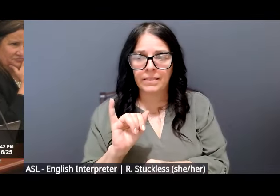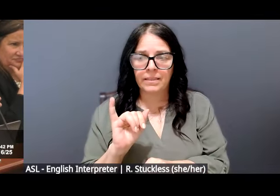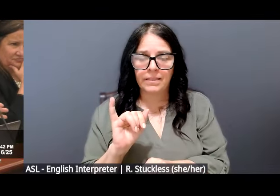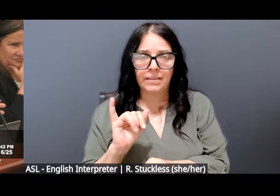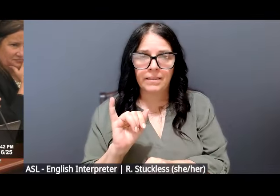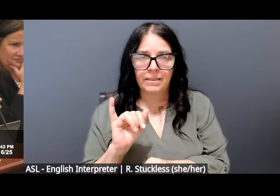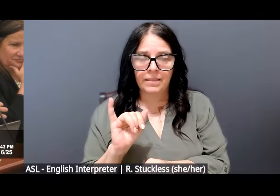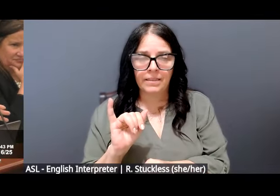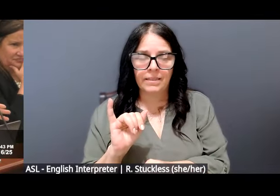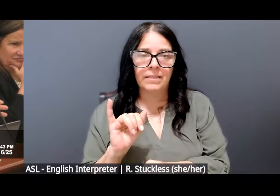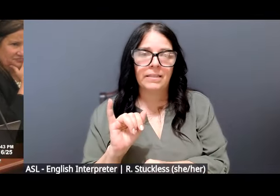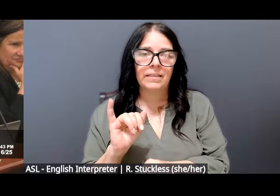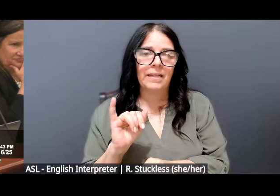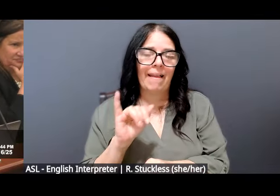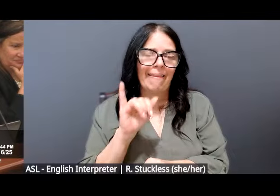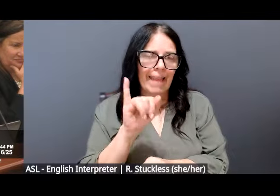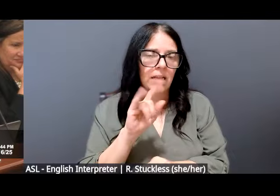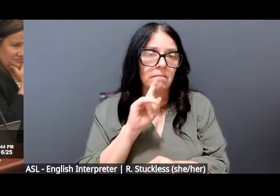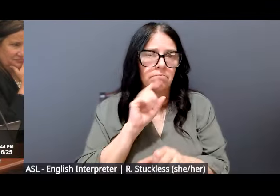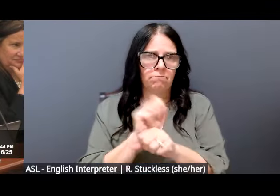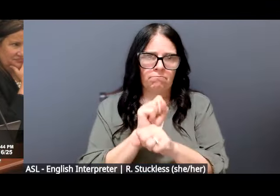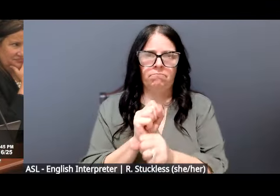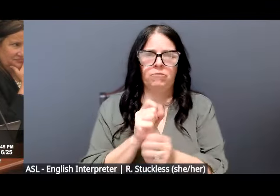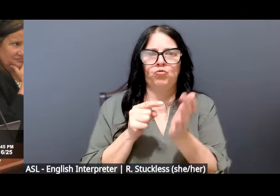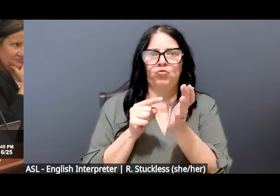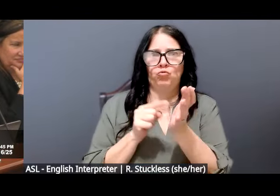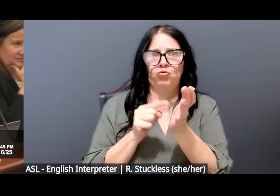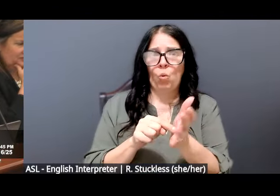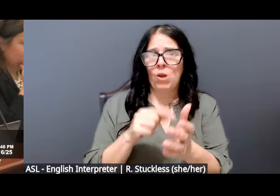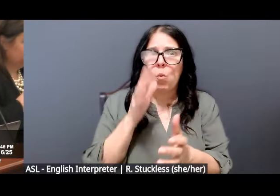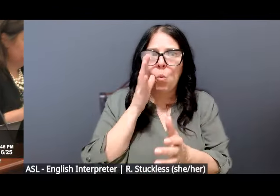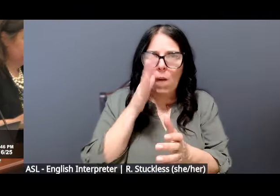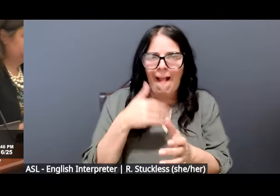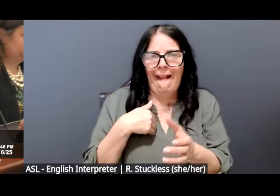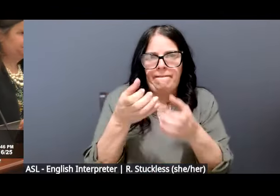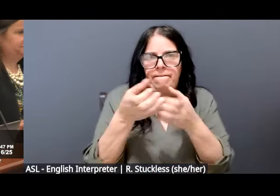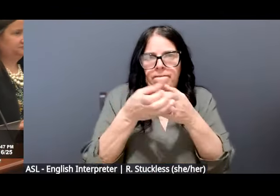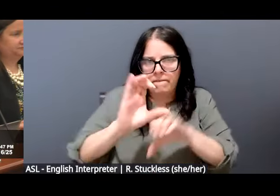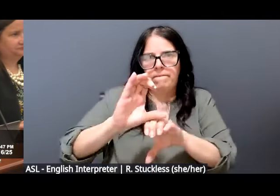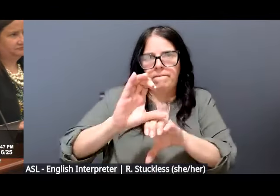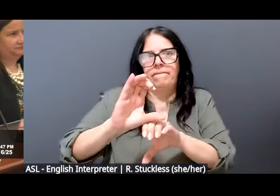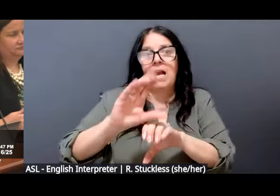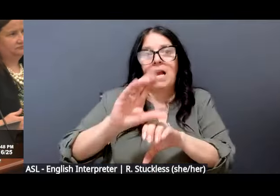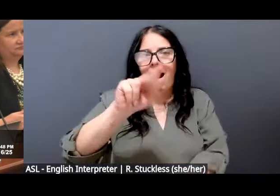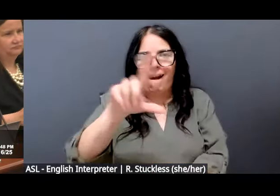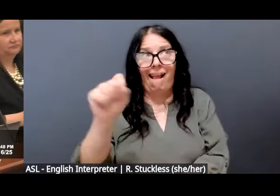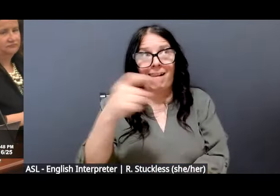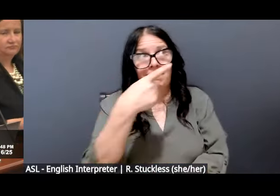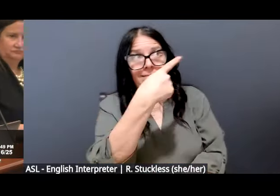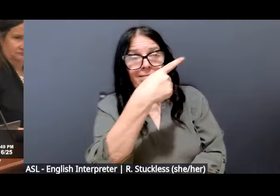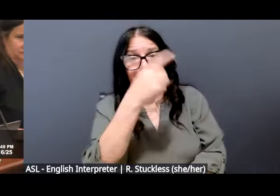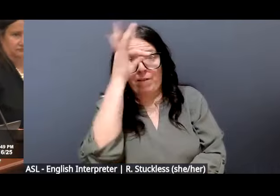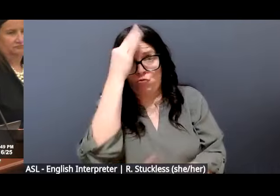there's a two-tier system unless there's change in federal law. I would agree with that. Yeah. Yes. So that's the